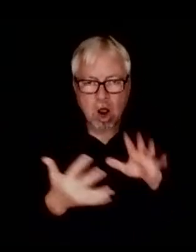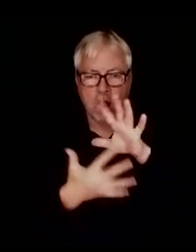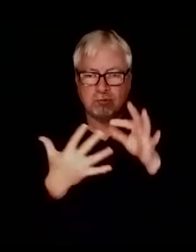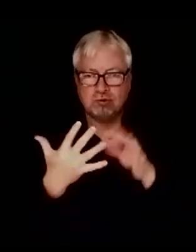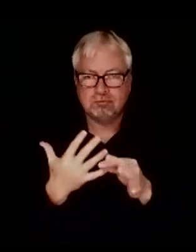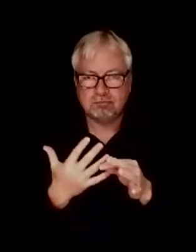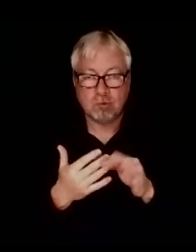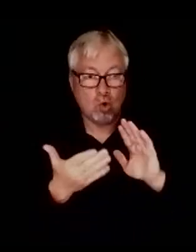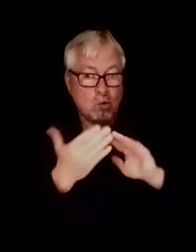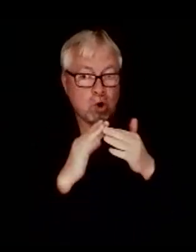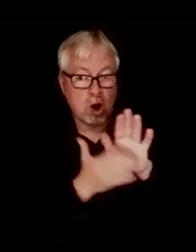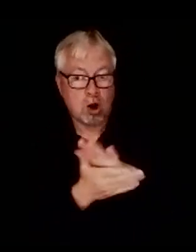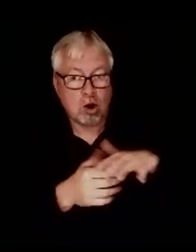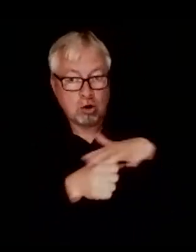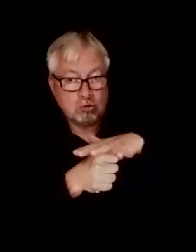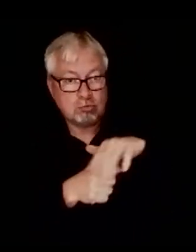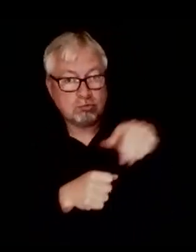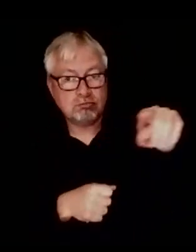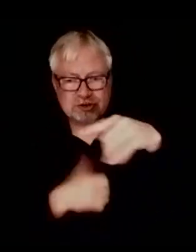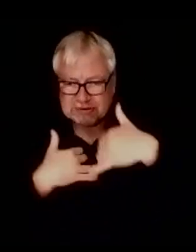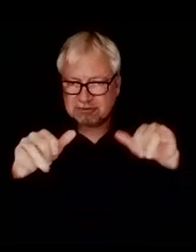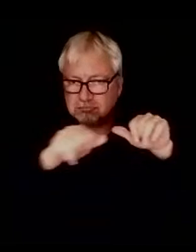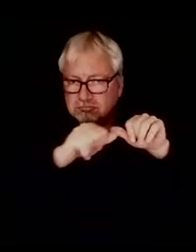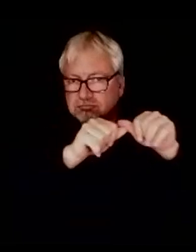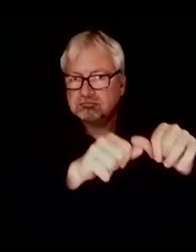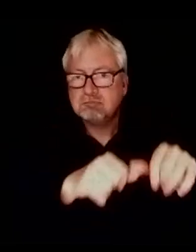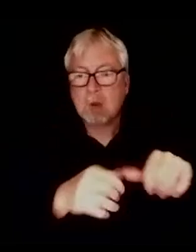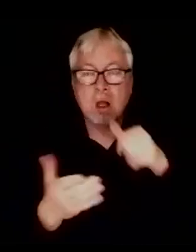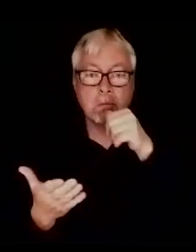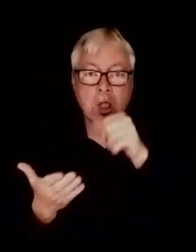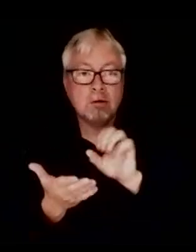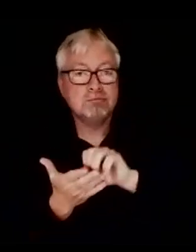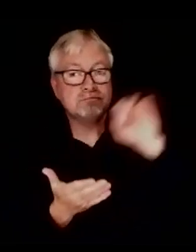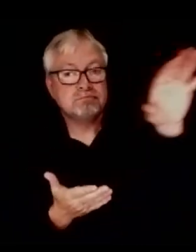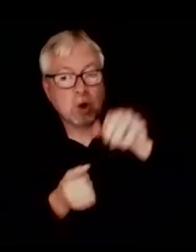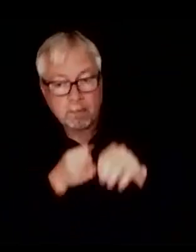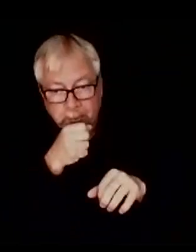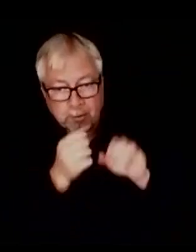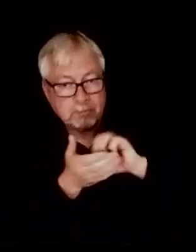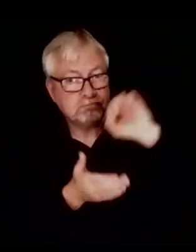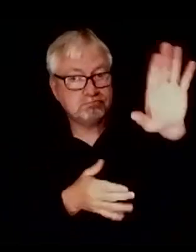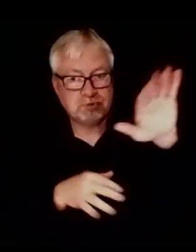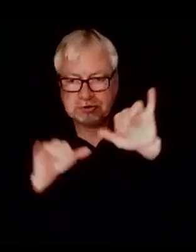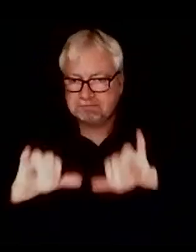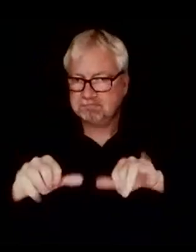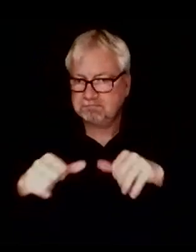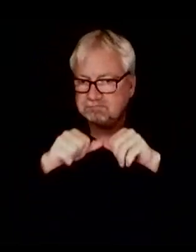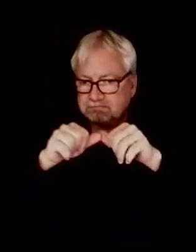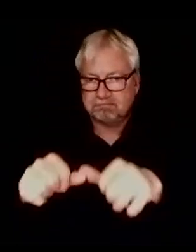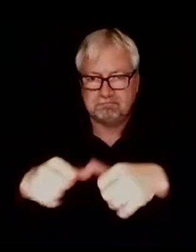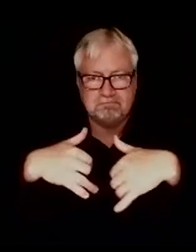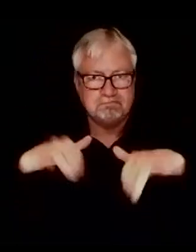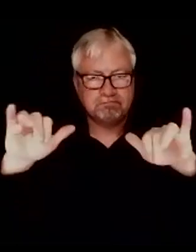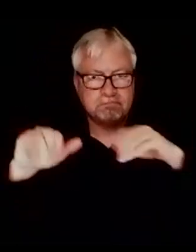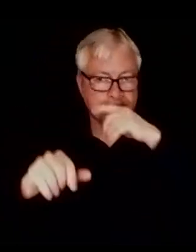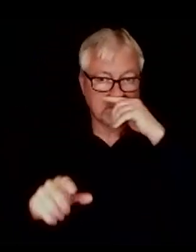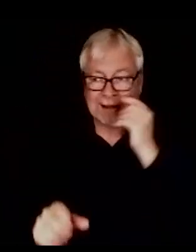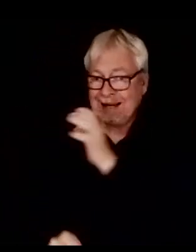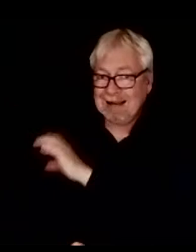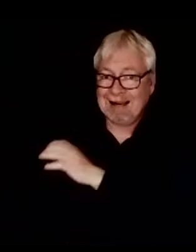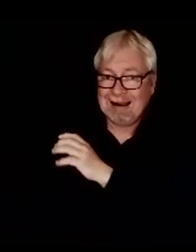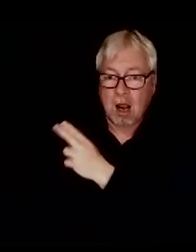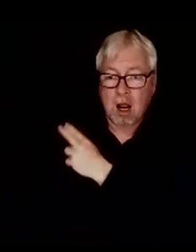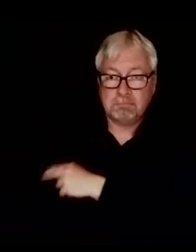have, private pharmacies and clinics that offer testing. What we are doing